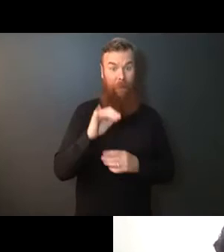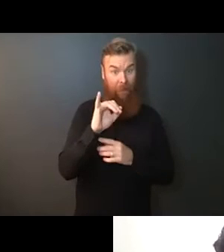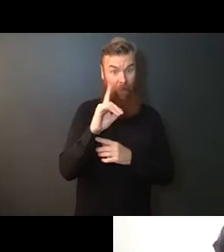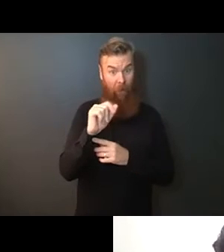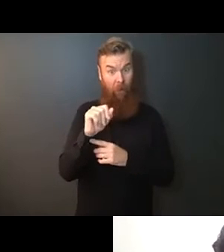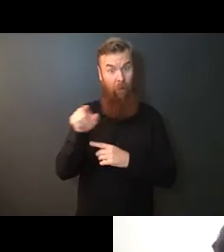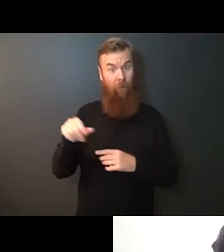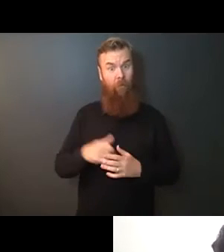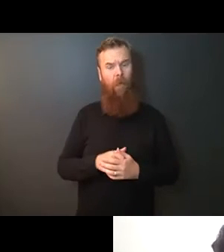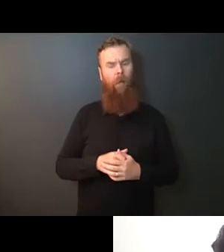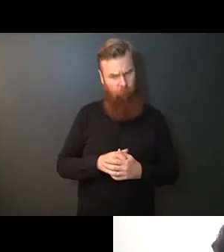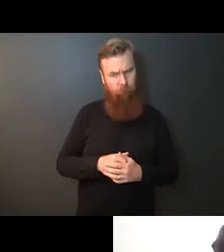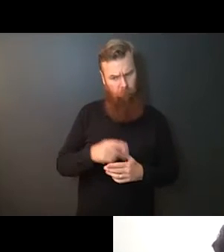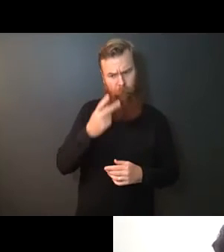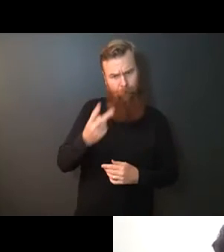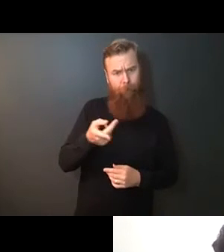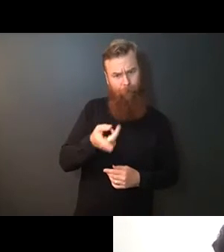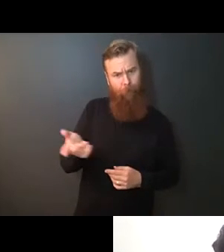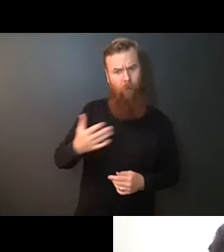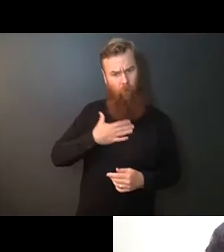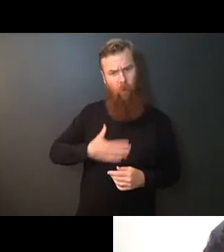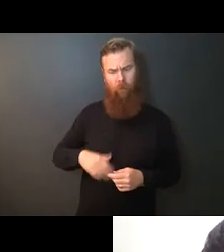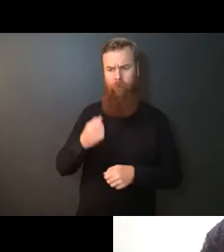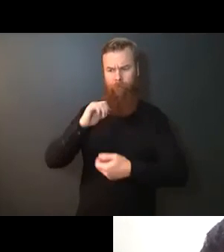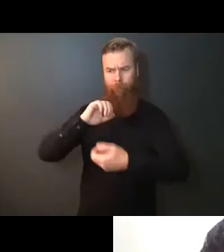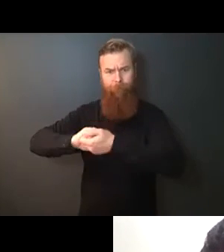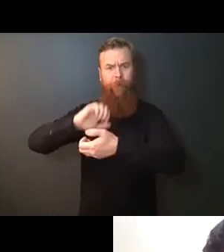other initiatives around young people with